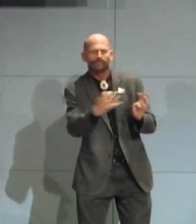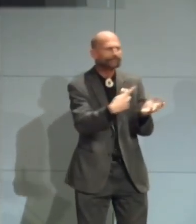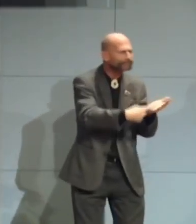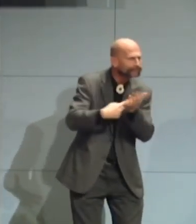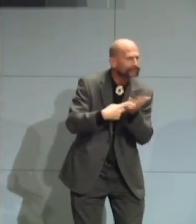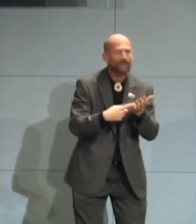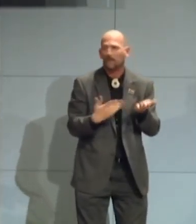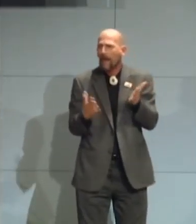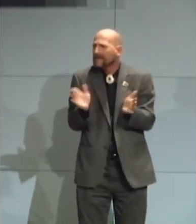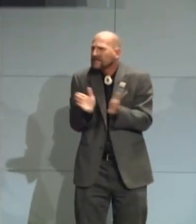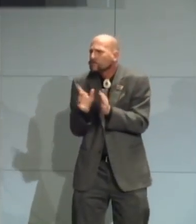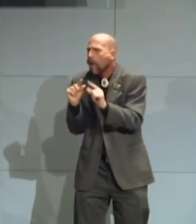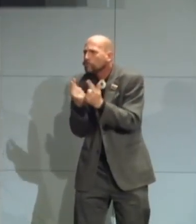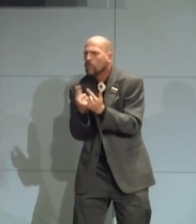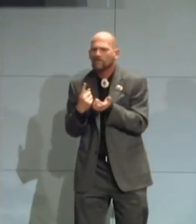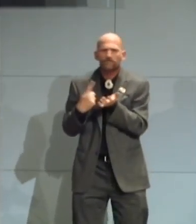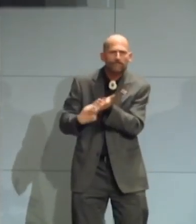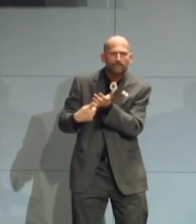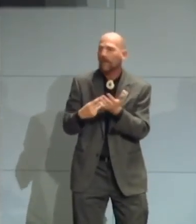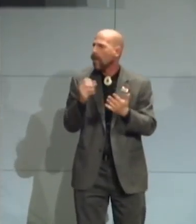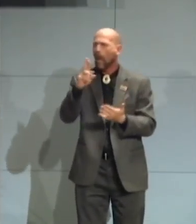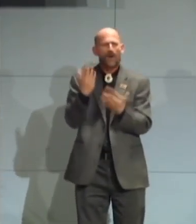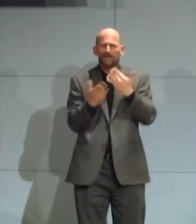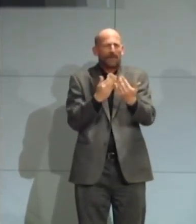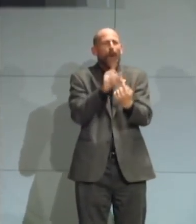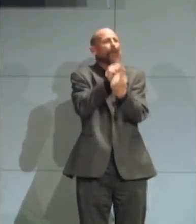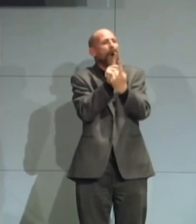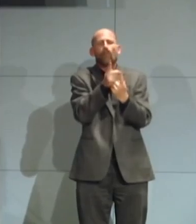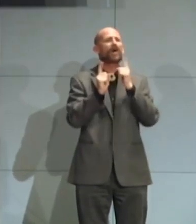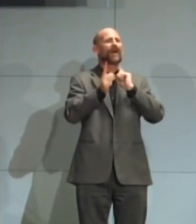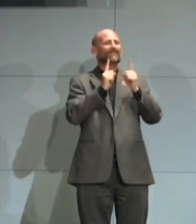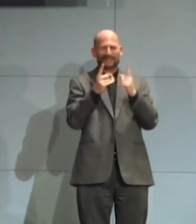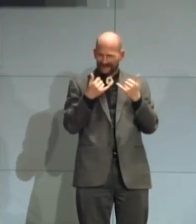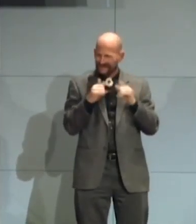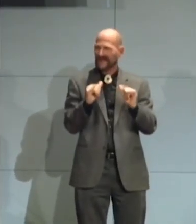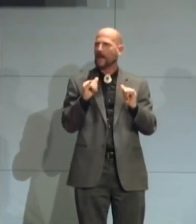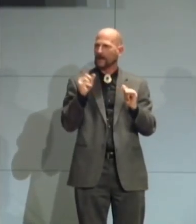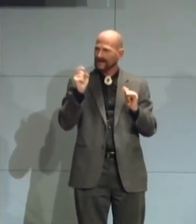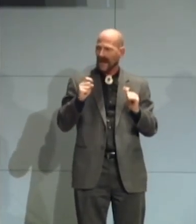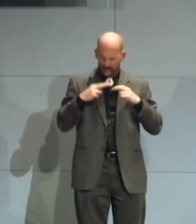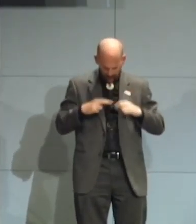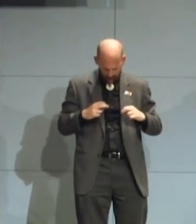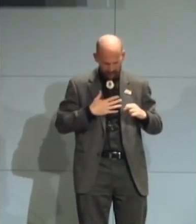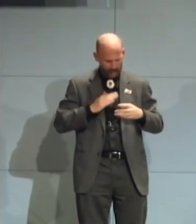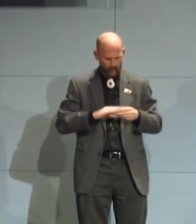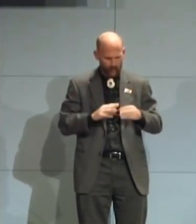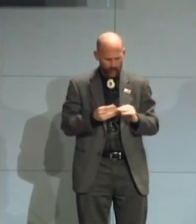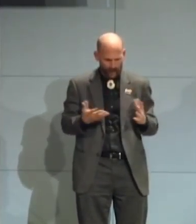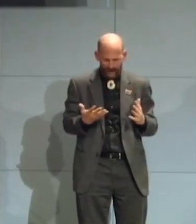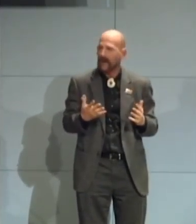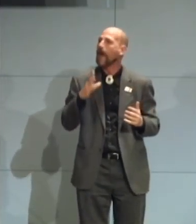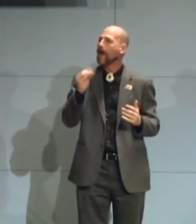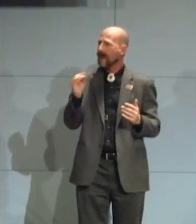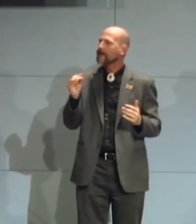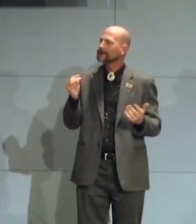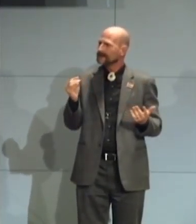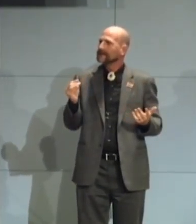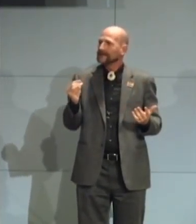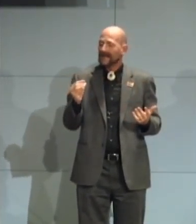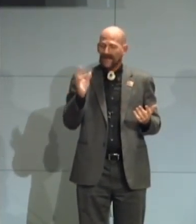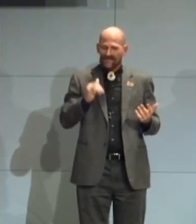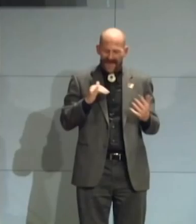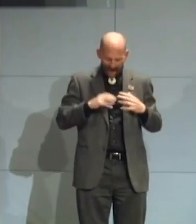change? How do we work within the system or work outside of the system in order to affect change? How do